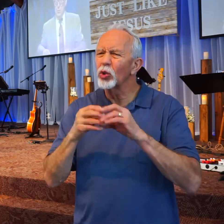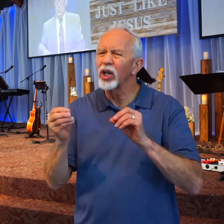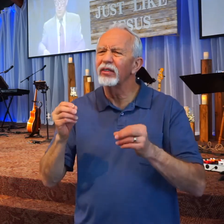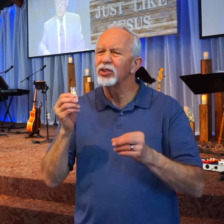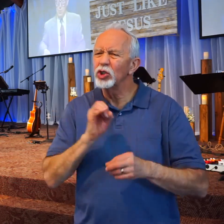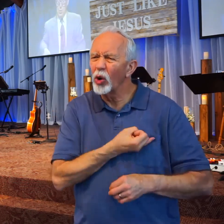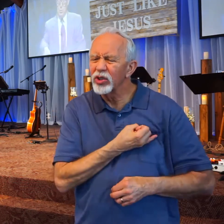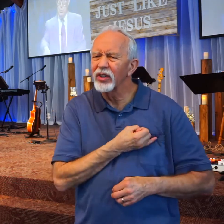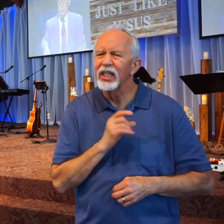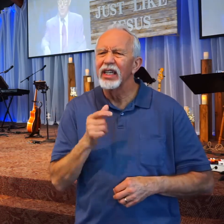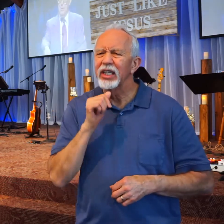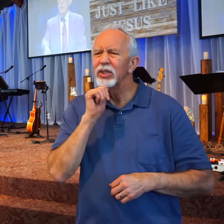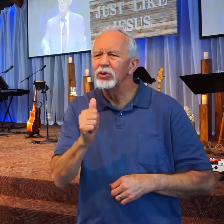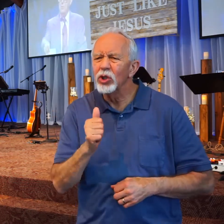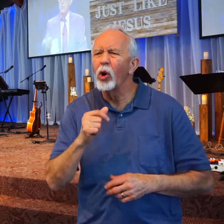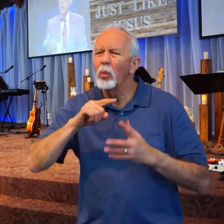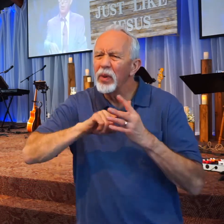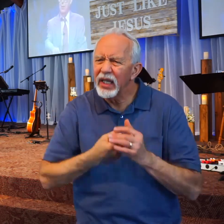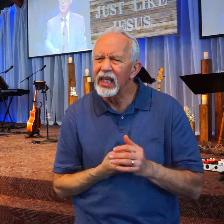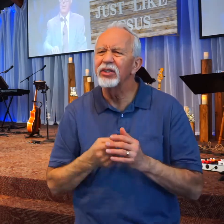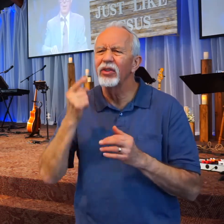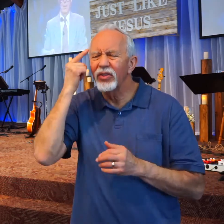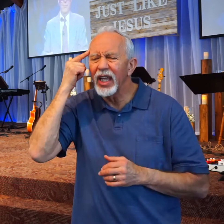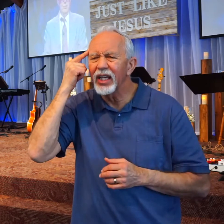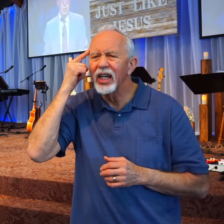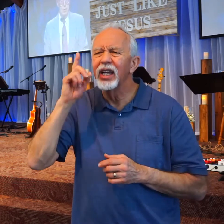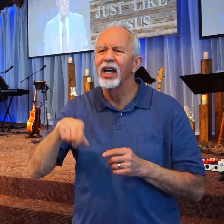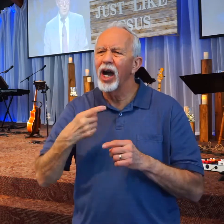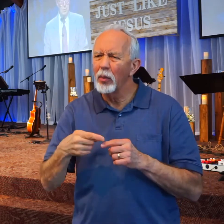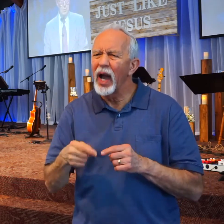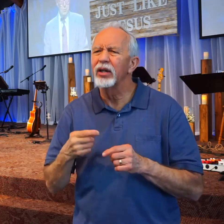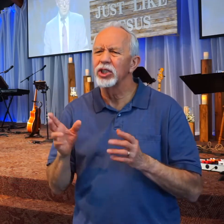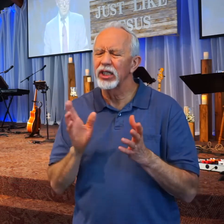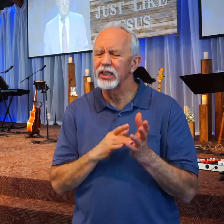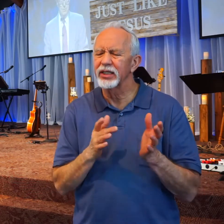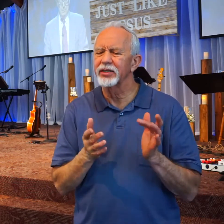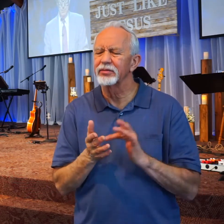Joseph that you don't begin to think of Jesus.